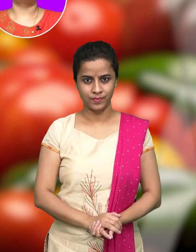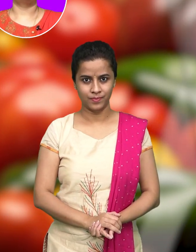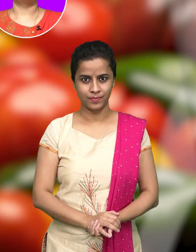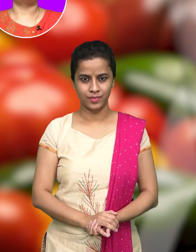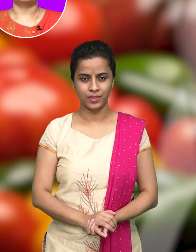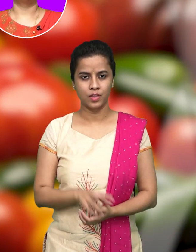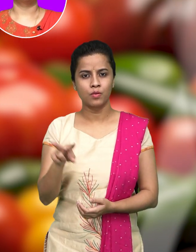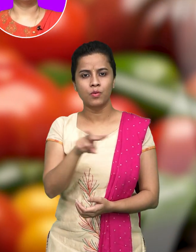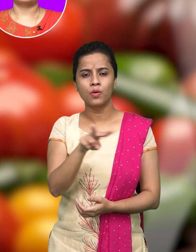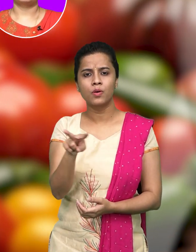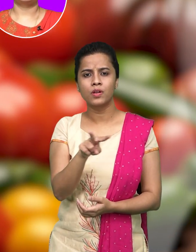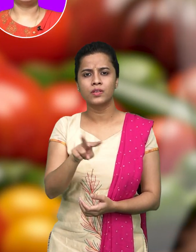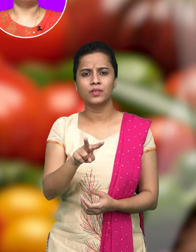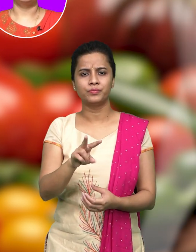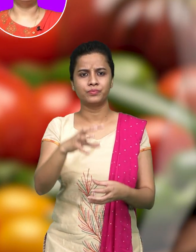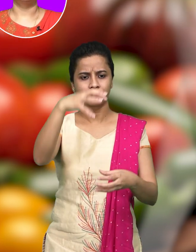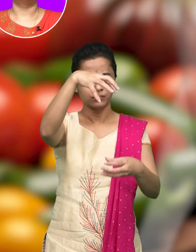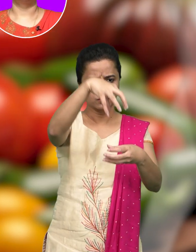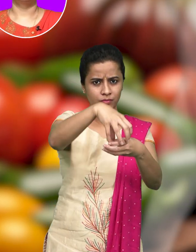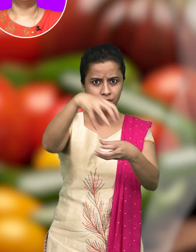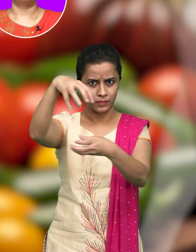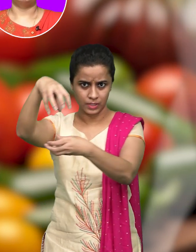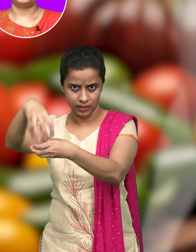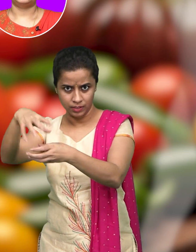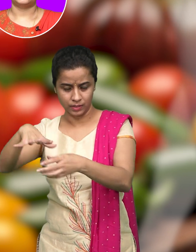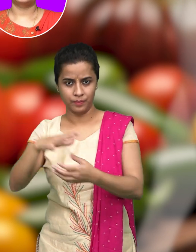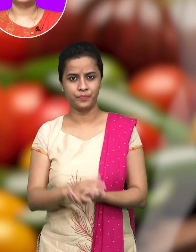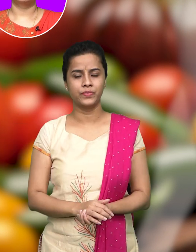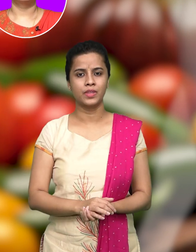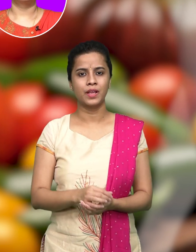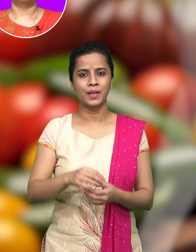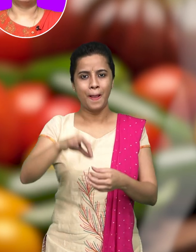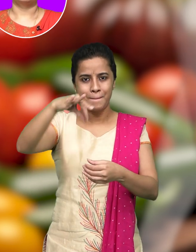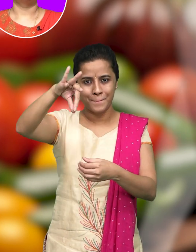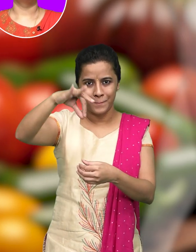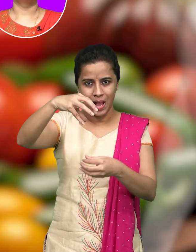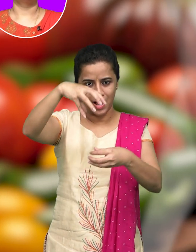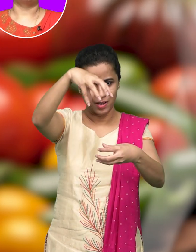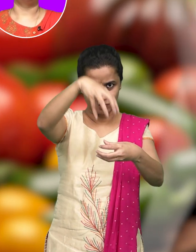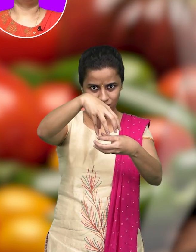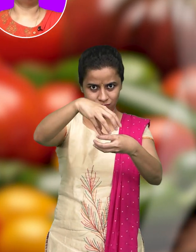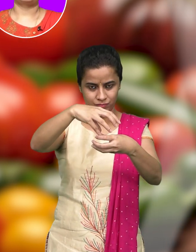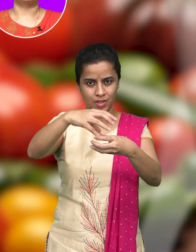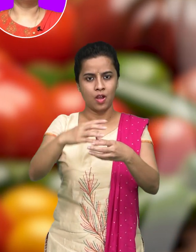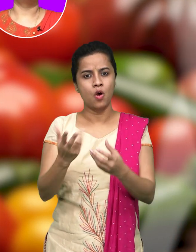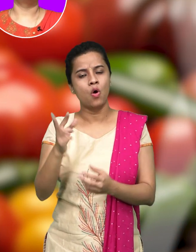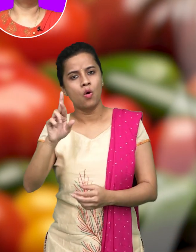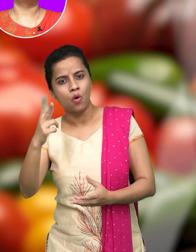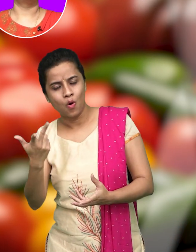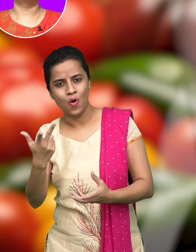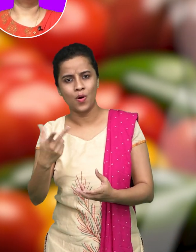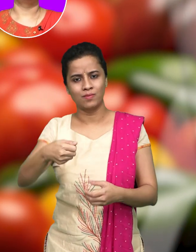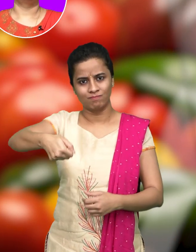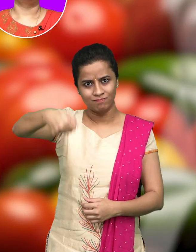Cover both pots separately by bell jars or polythene bags.